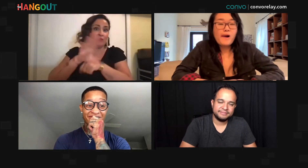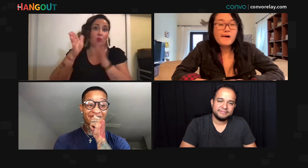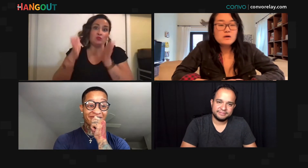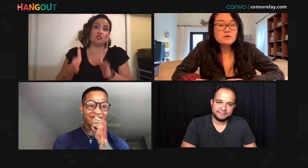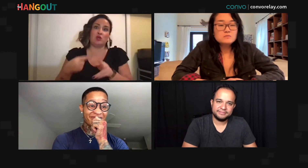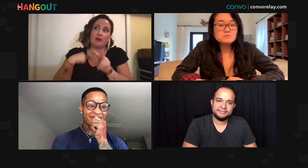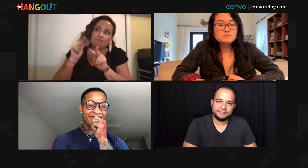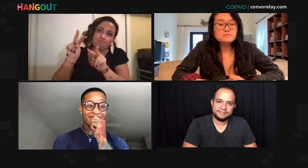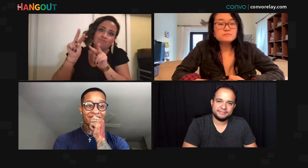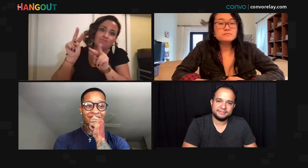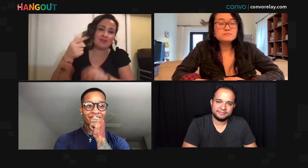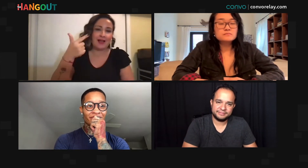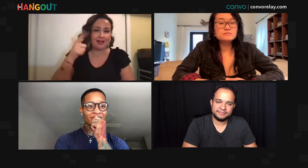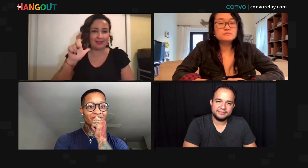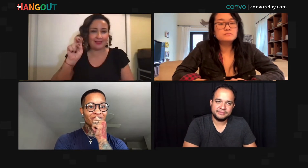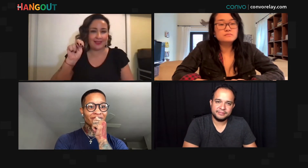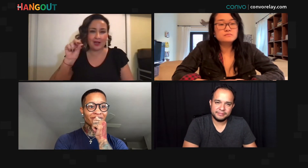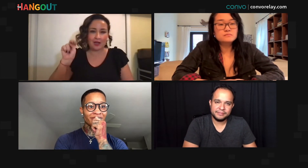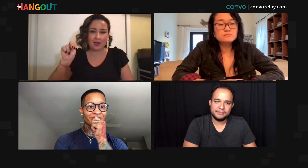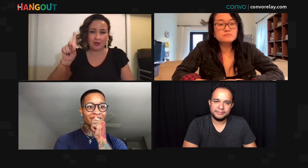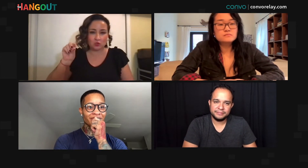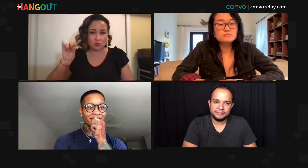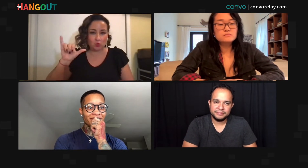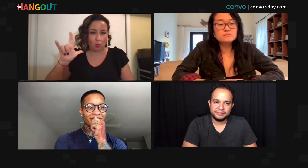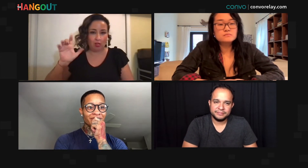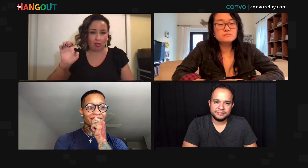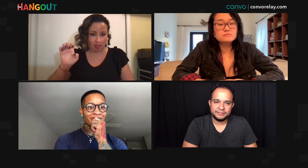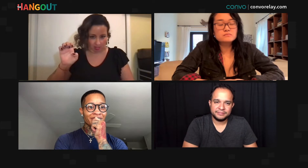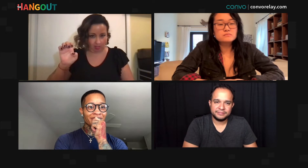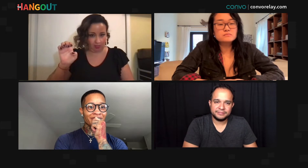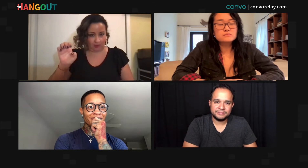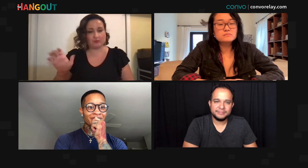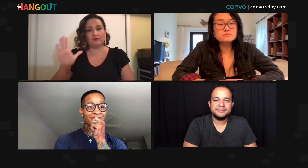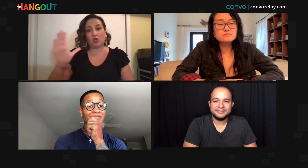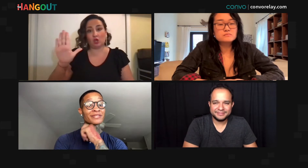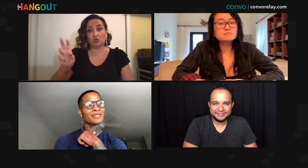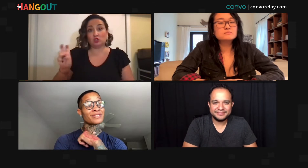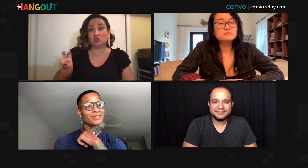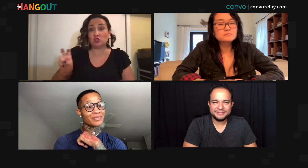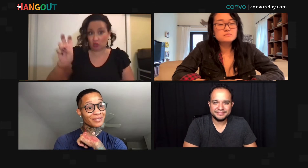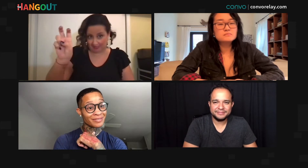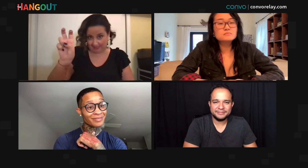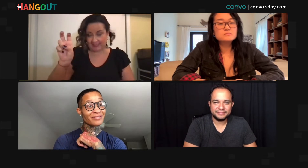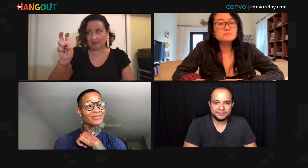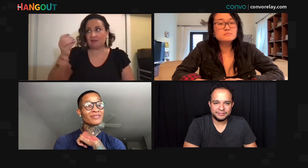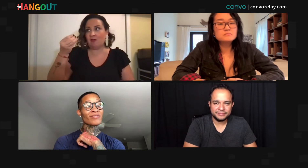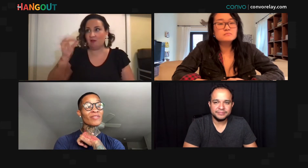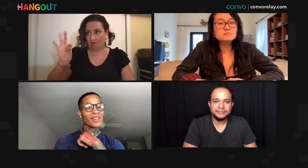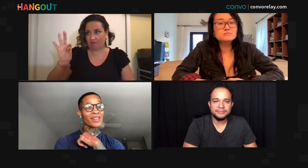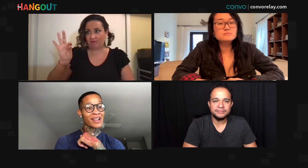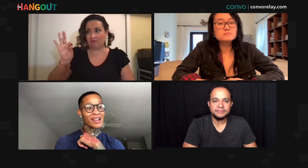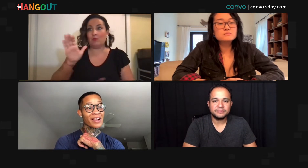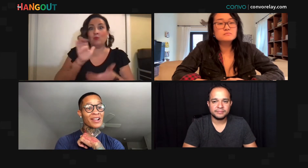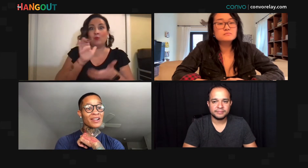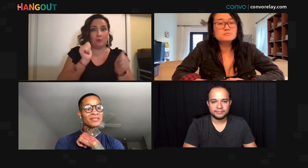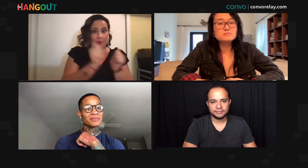example, one big influencer, Glenn Doyle, their journey